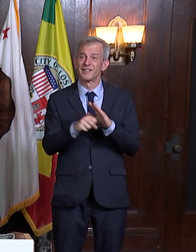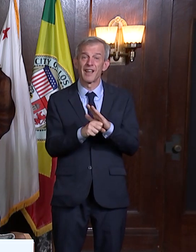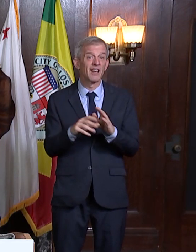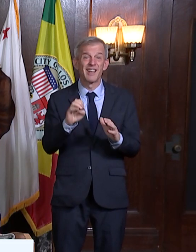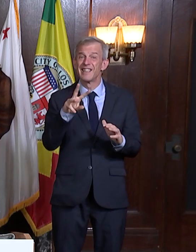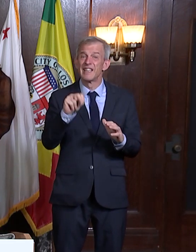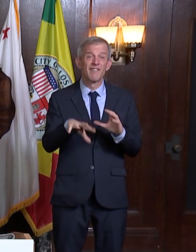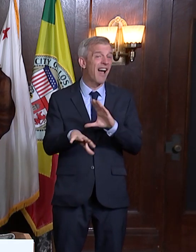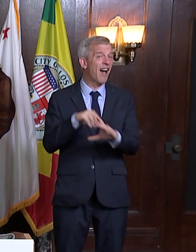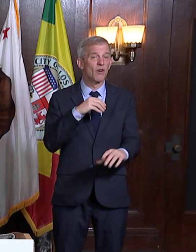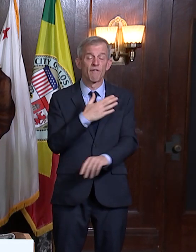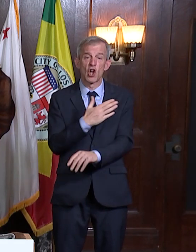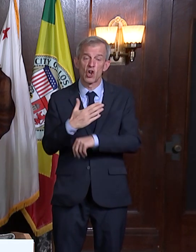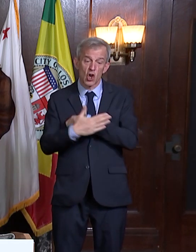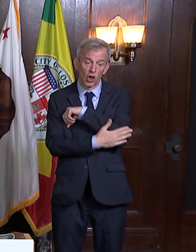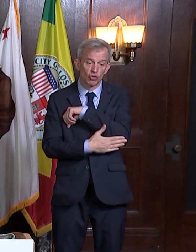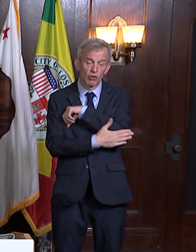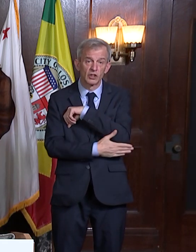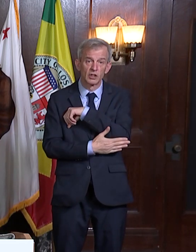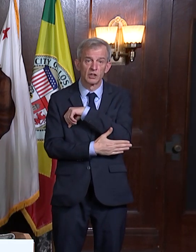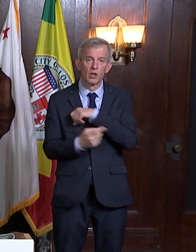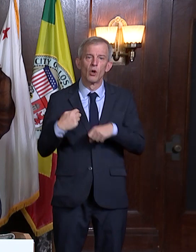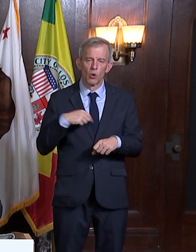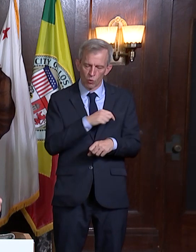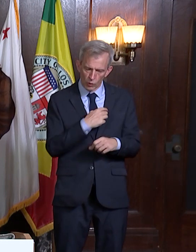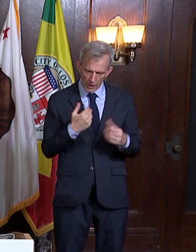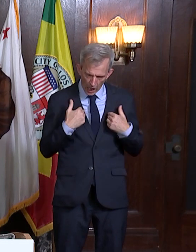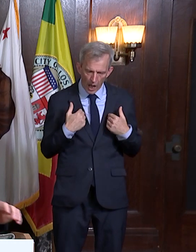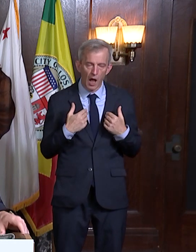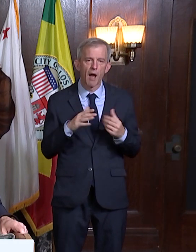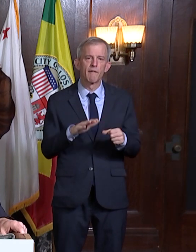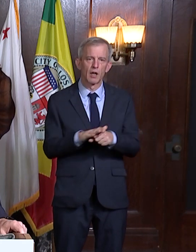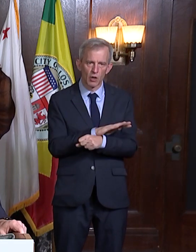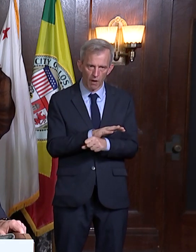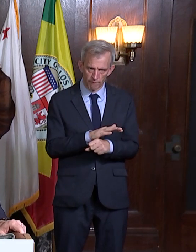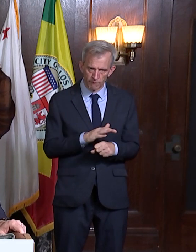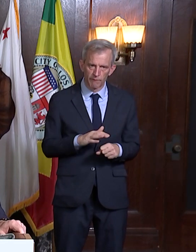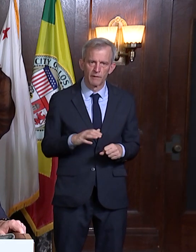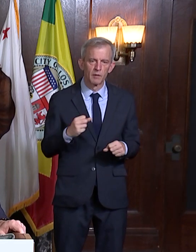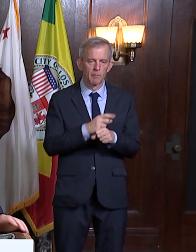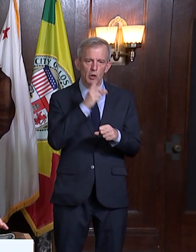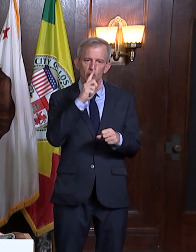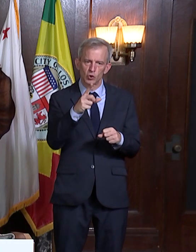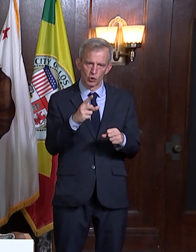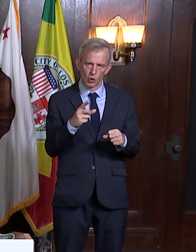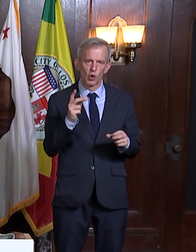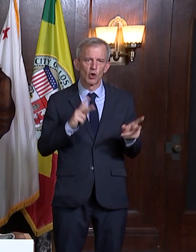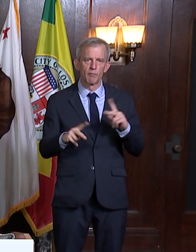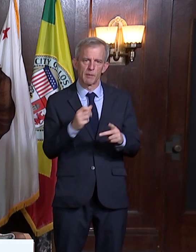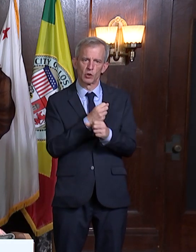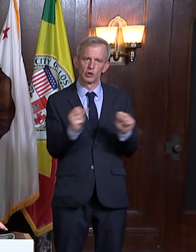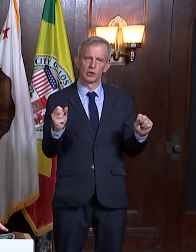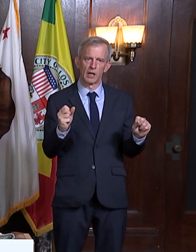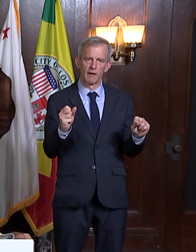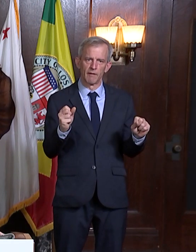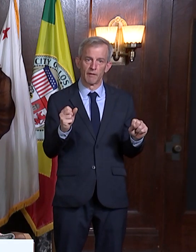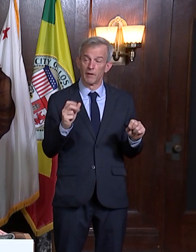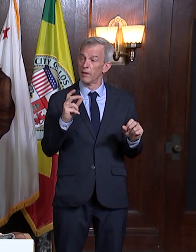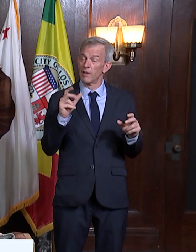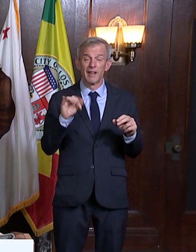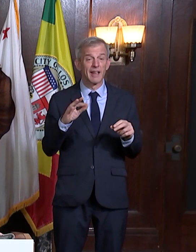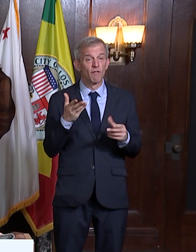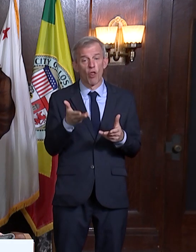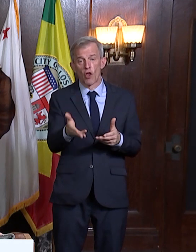here to make sure that your Thanksgiving table is safe, that while folks are around the Christmas tree, they are safe, and that all of us can continue to spread